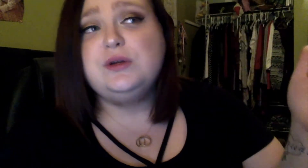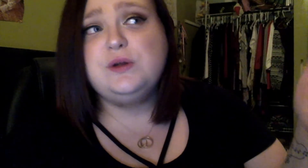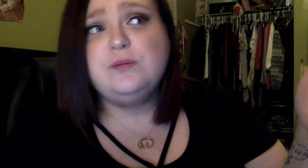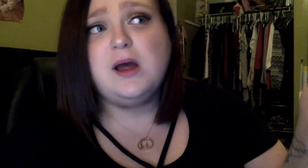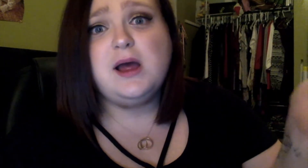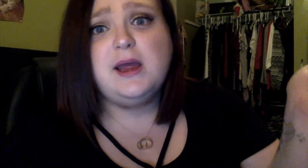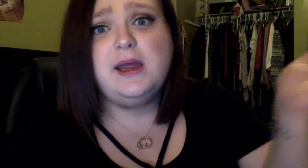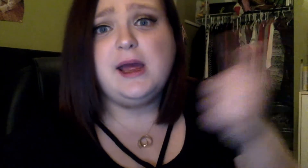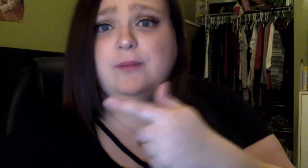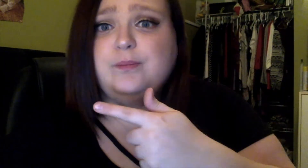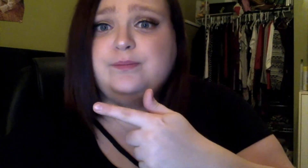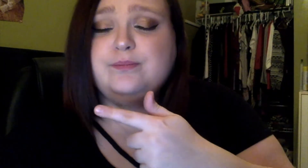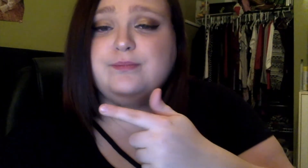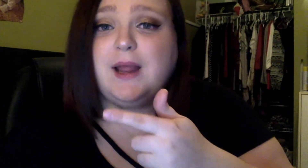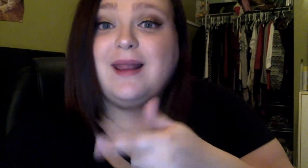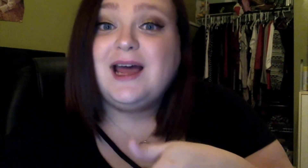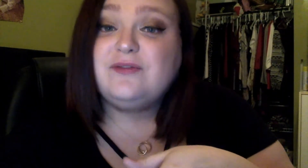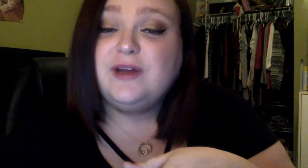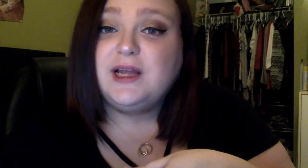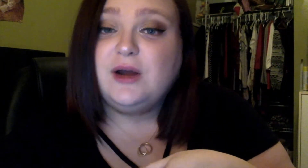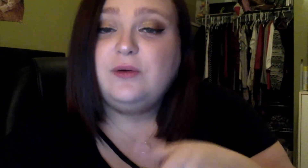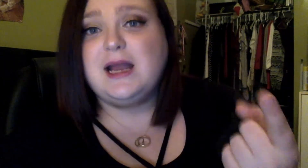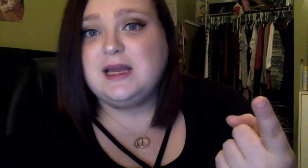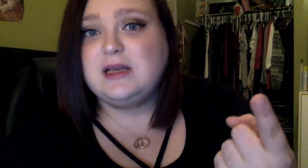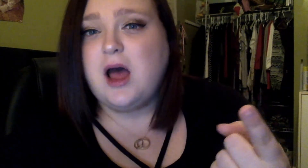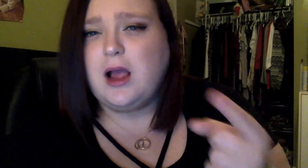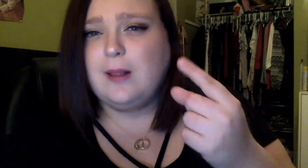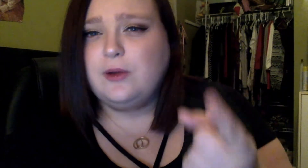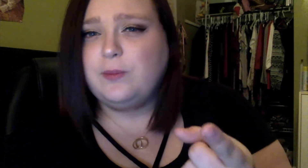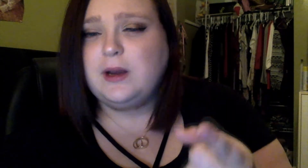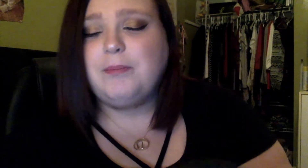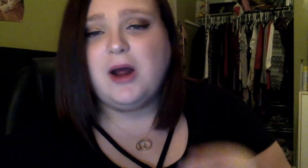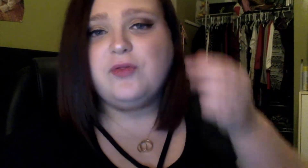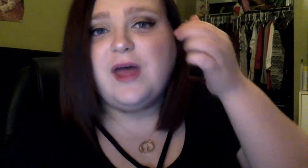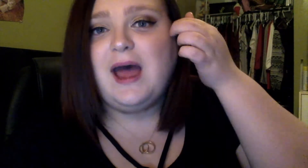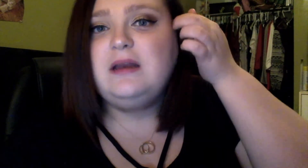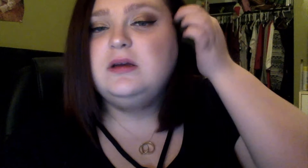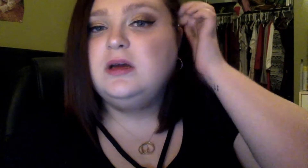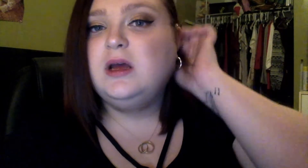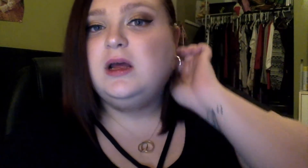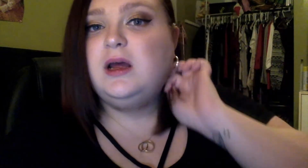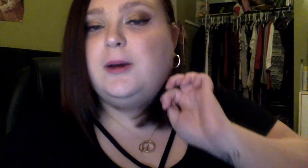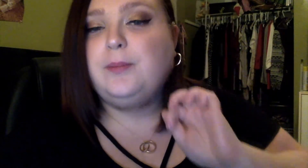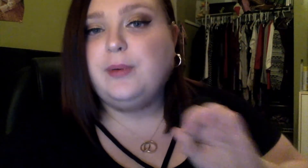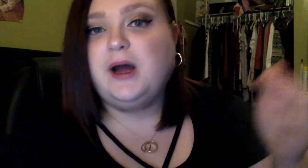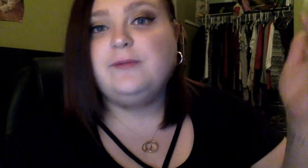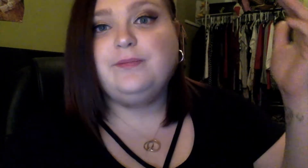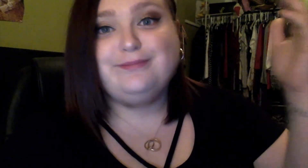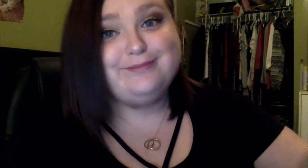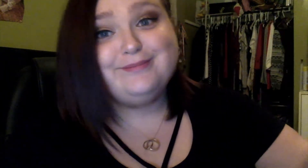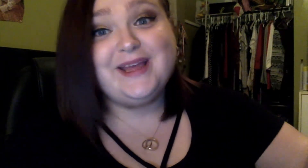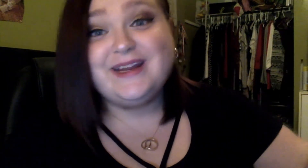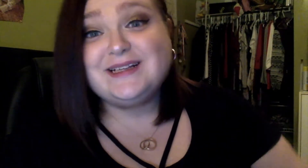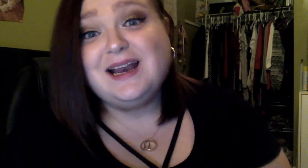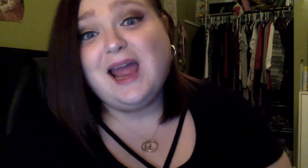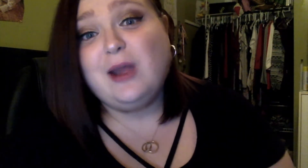to my last video. I did talk a little bit about that. But it is a